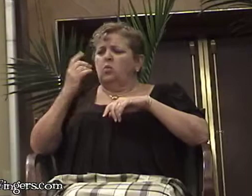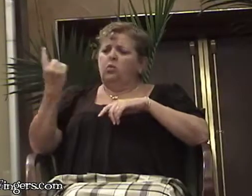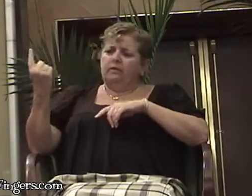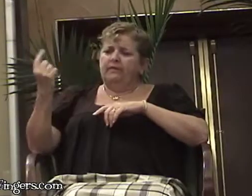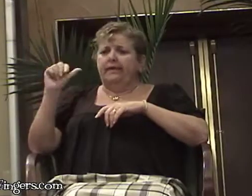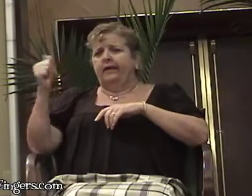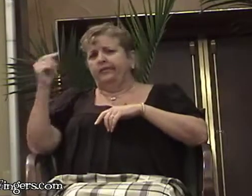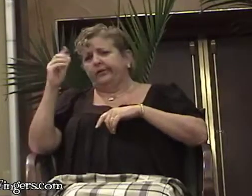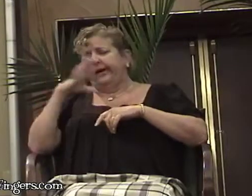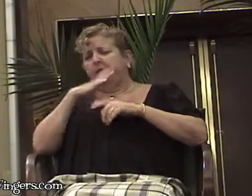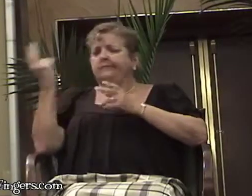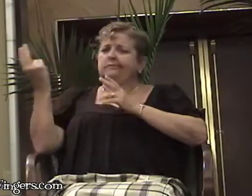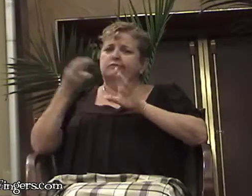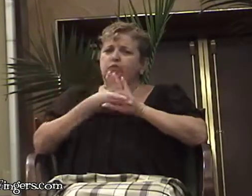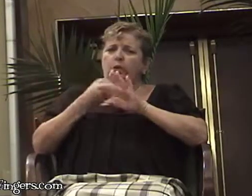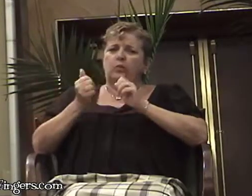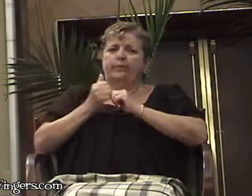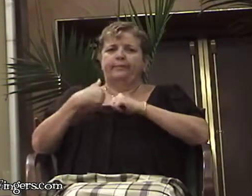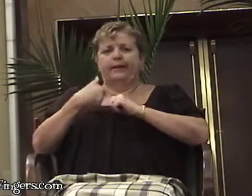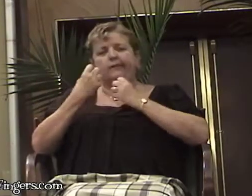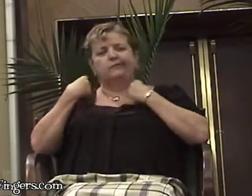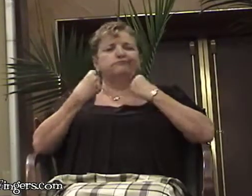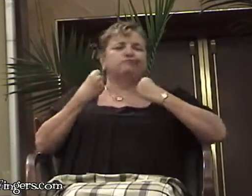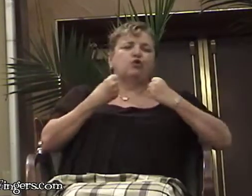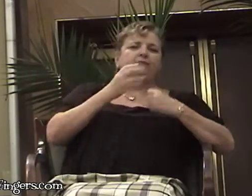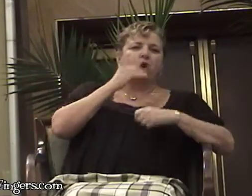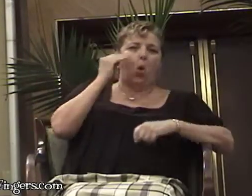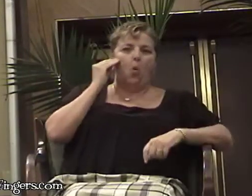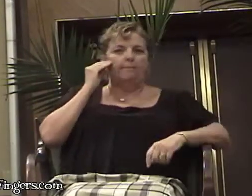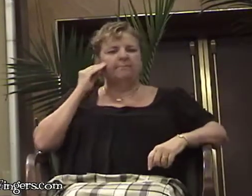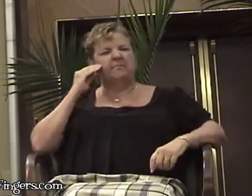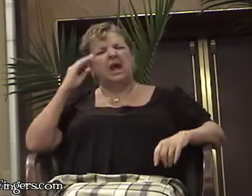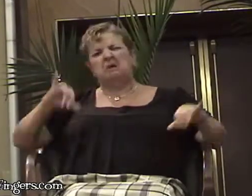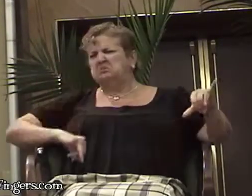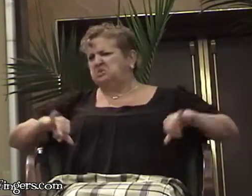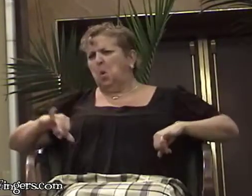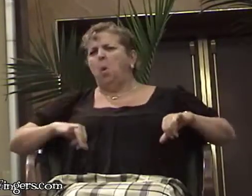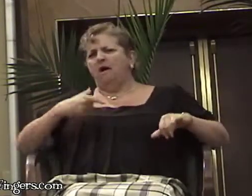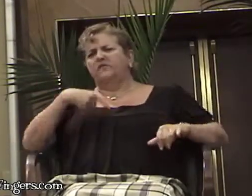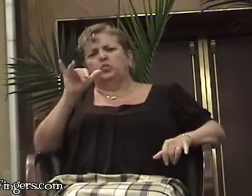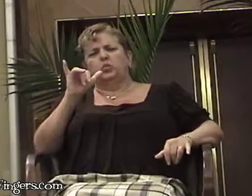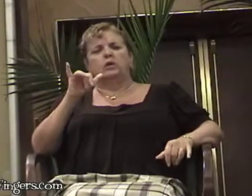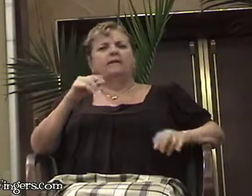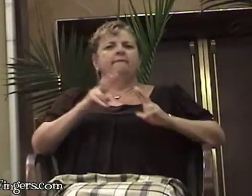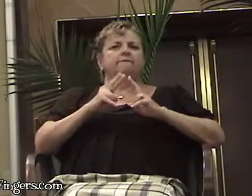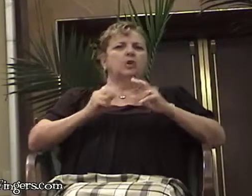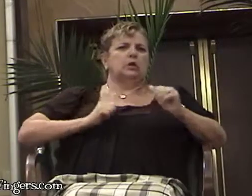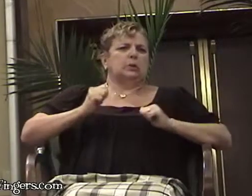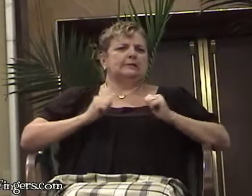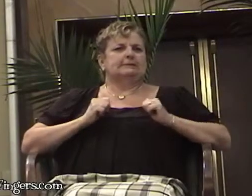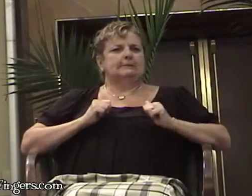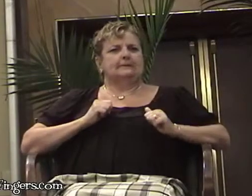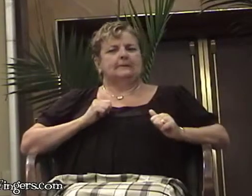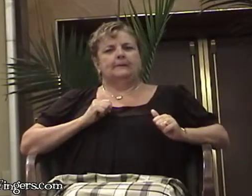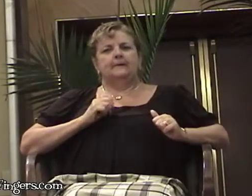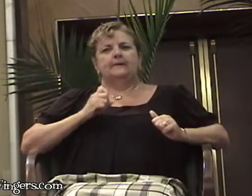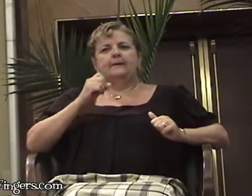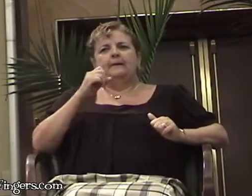show-off. I always was an arrogant guy. I was very aggressive on the job, and just in case you happen to miss my latest exploits, I would have a copy